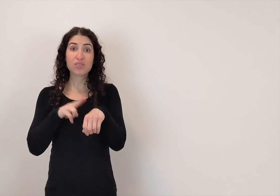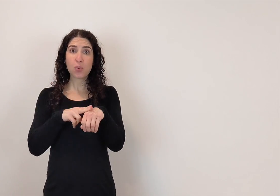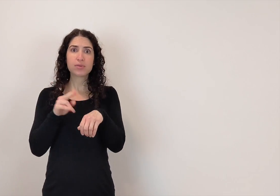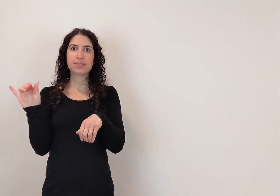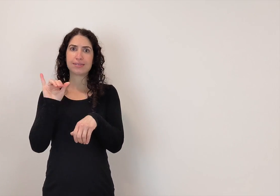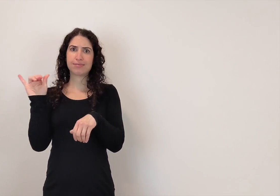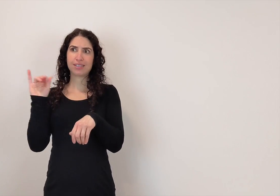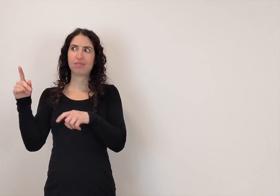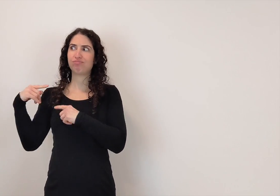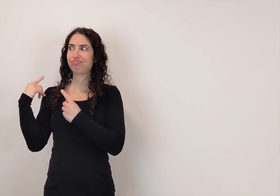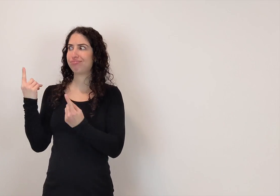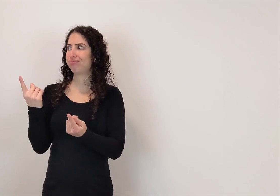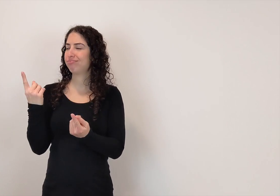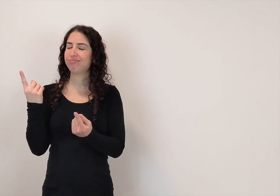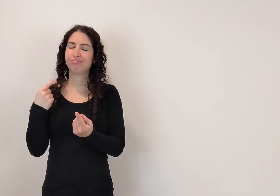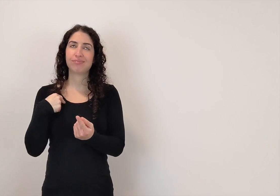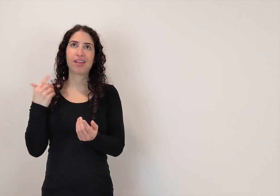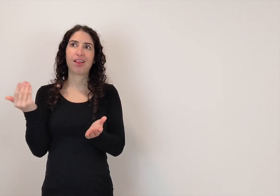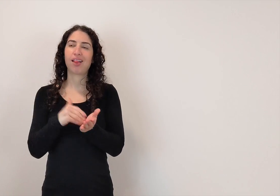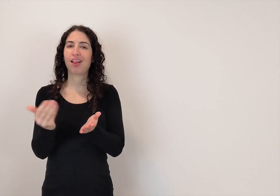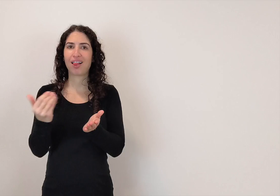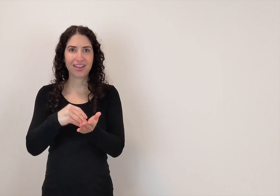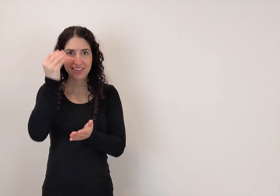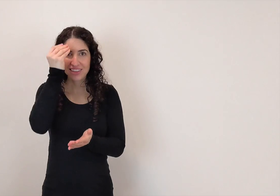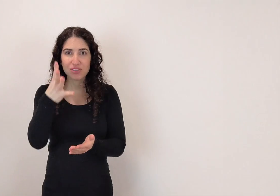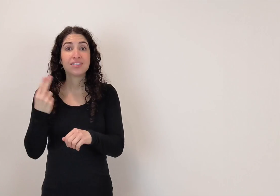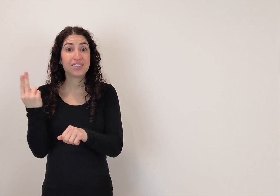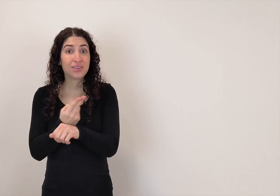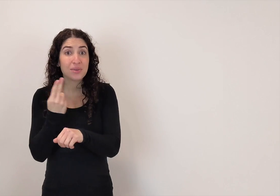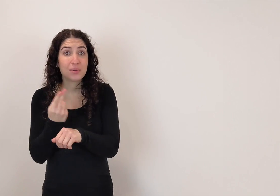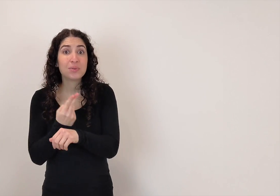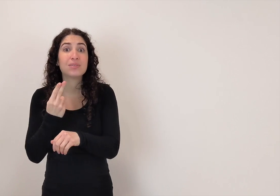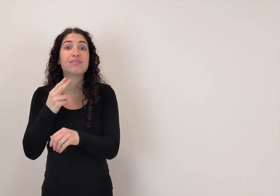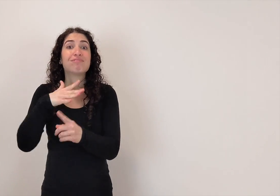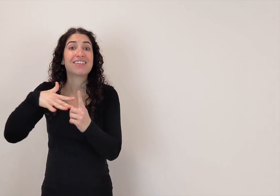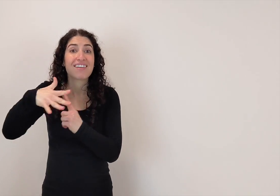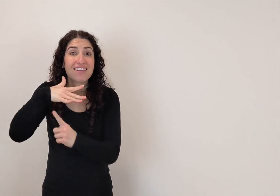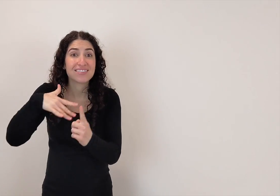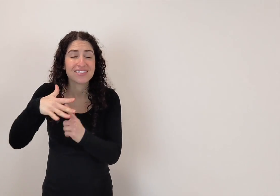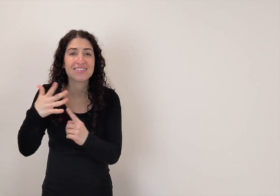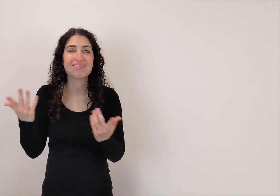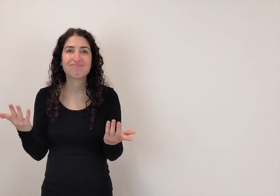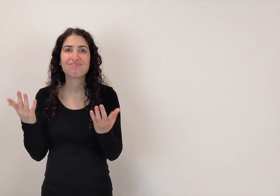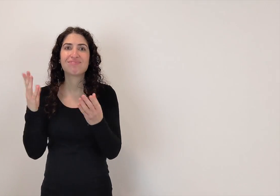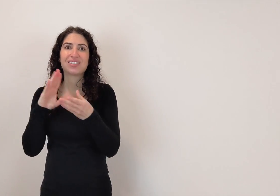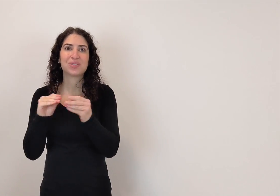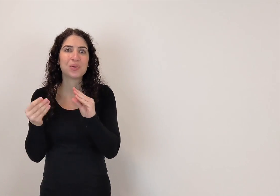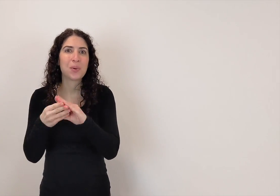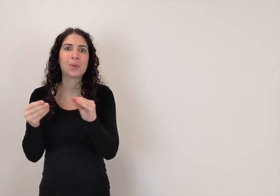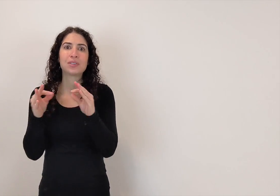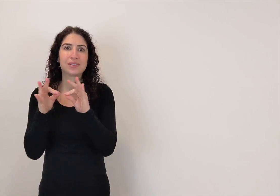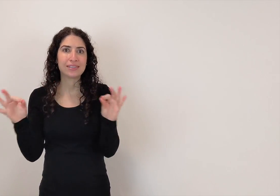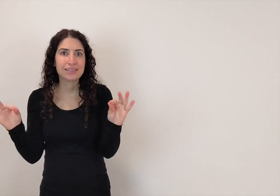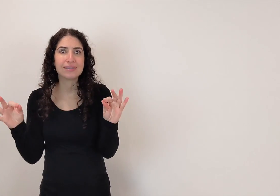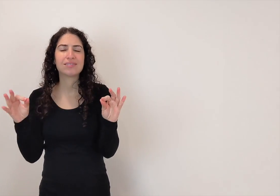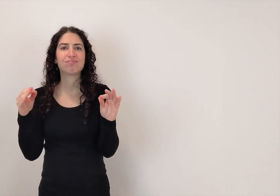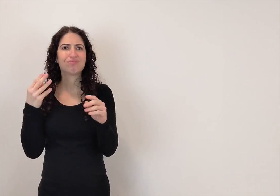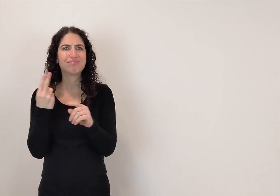And of course, same as so far I've always told you, use context. The sentence or story,